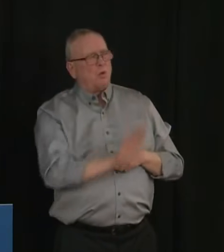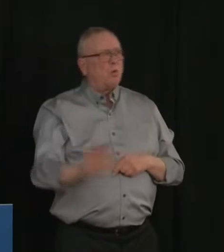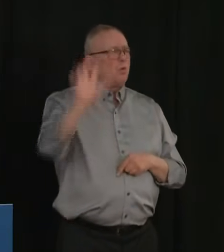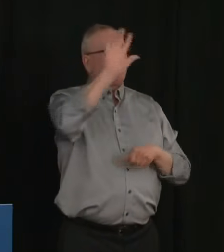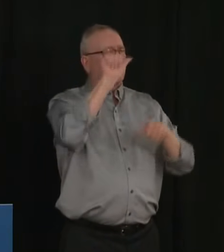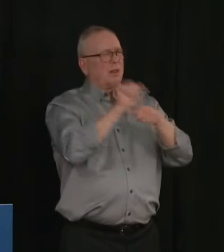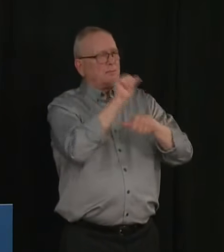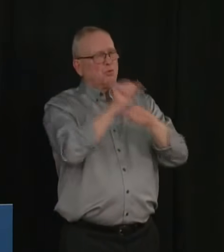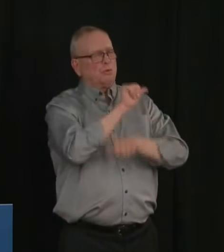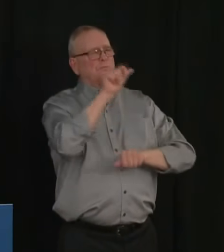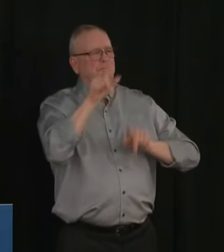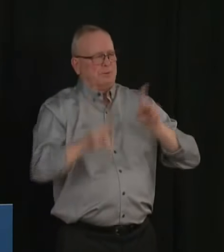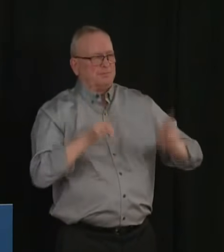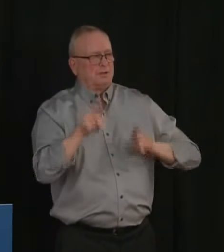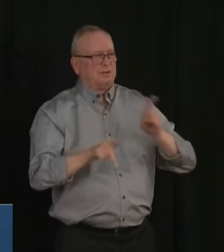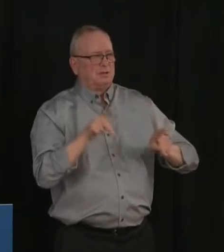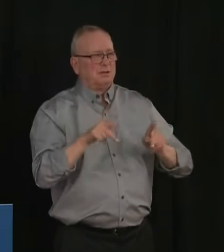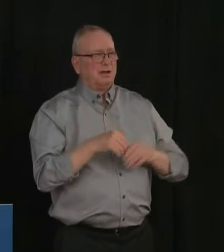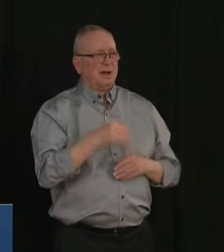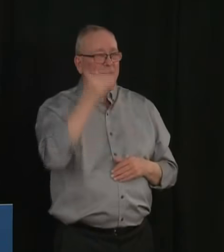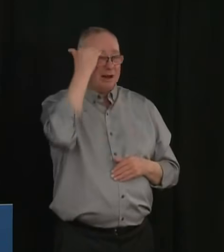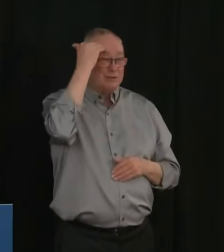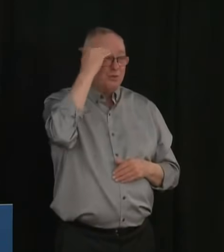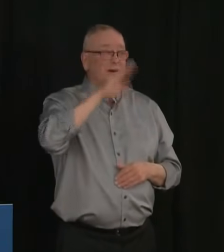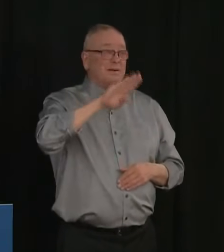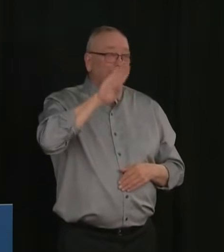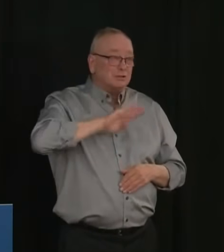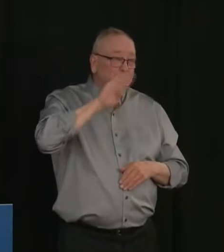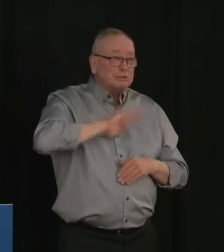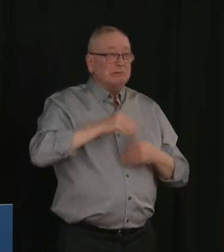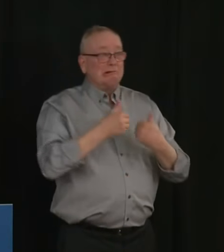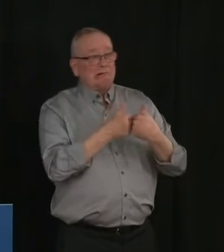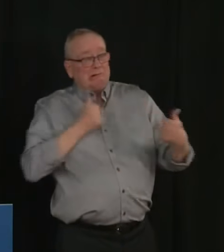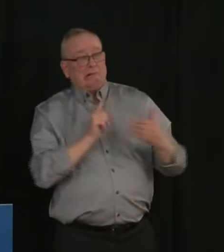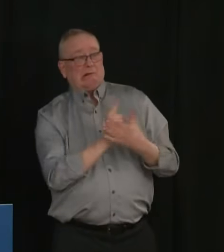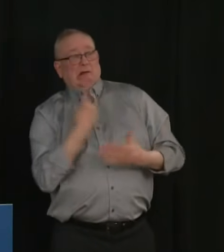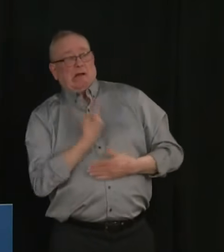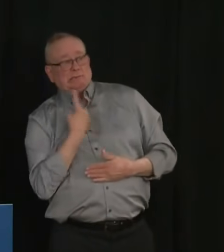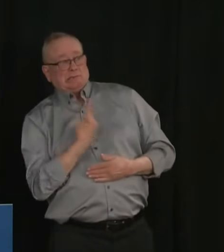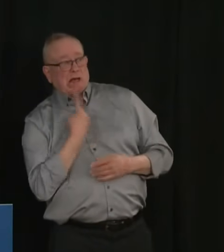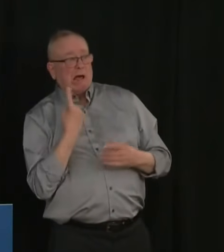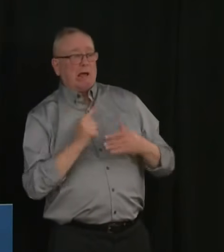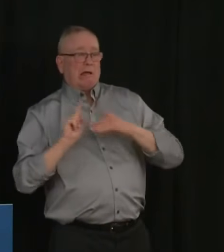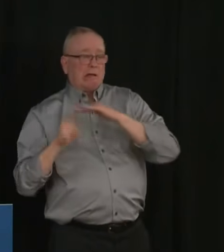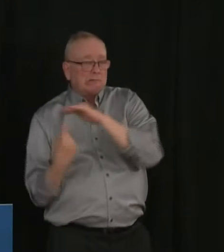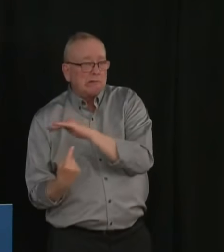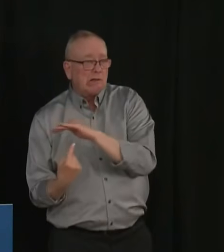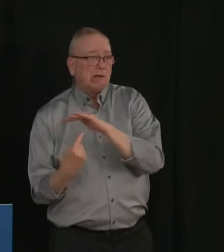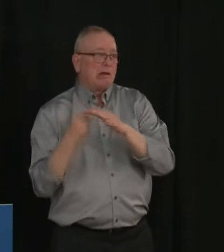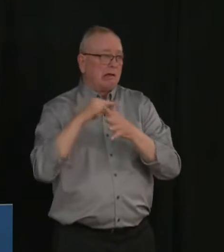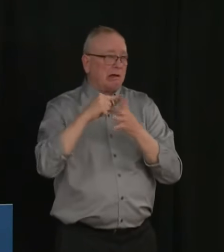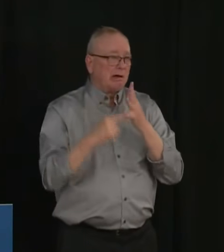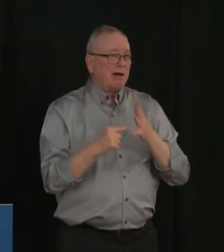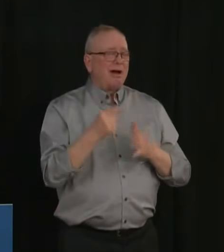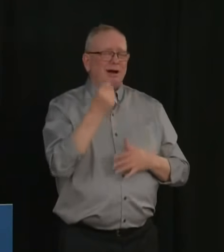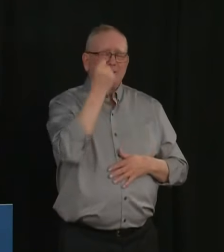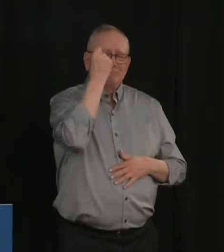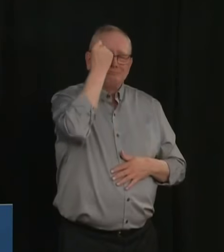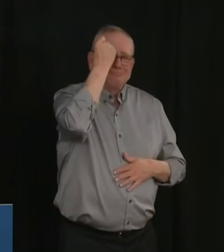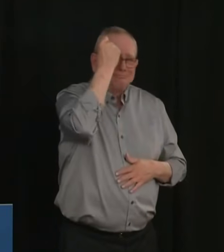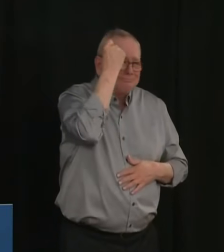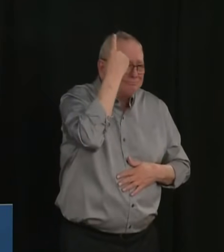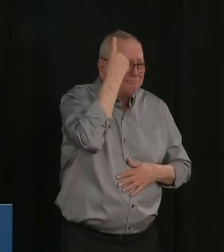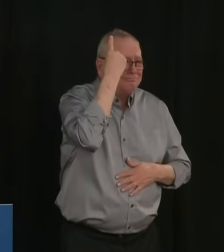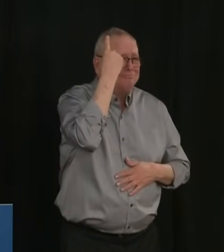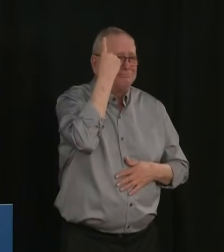about the isolation and the challenges that the public health measures have brought to bear, and I understand that. But I think what we need to do